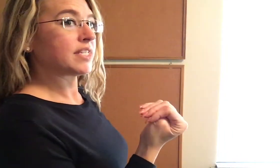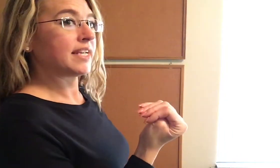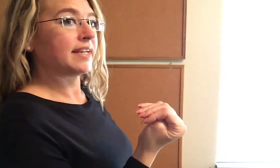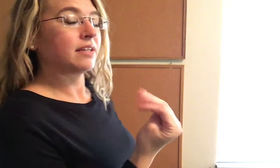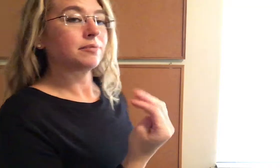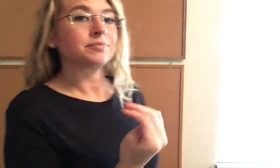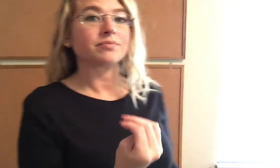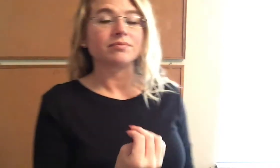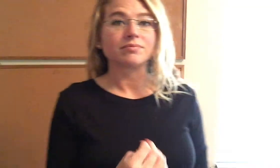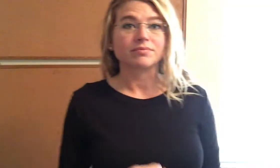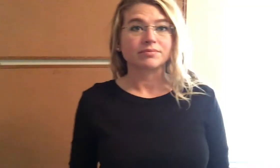14,